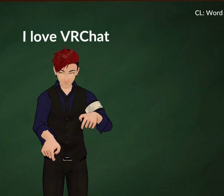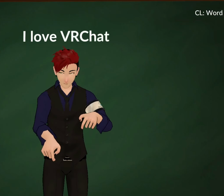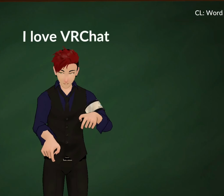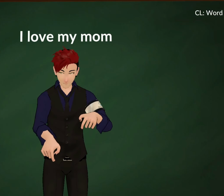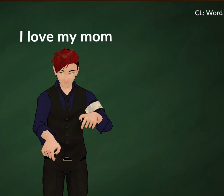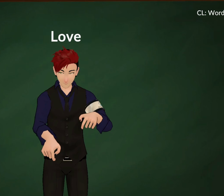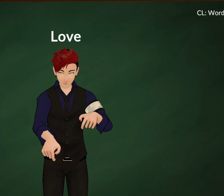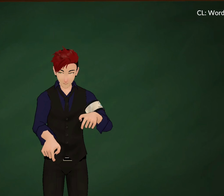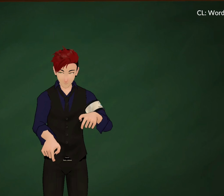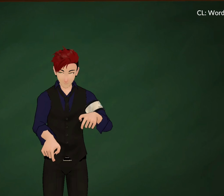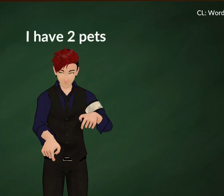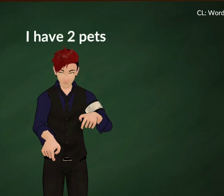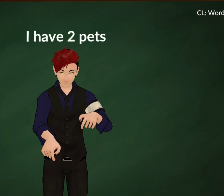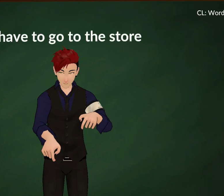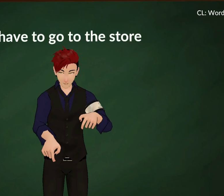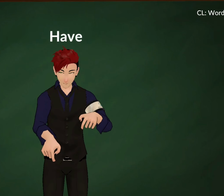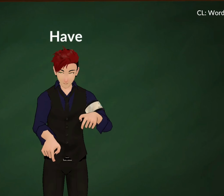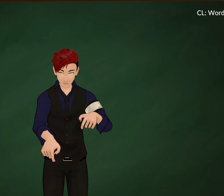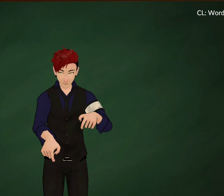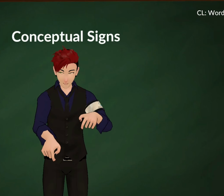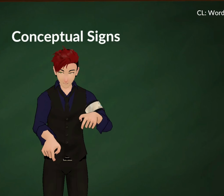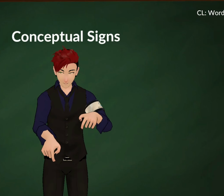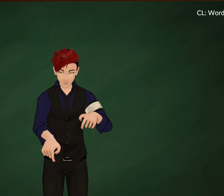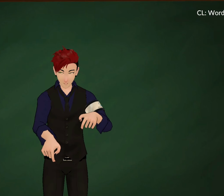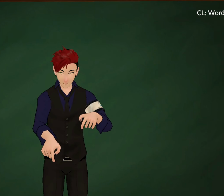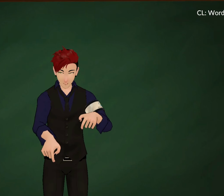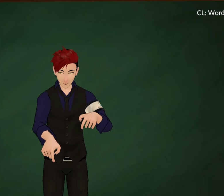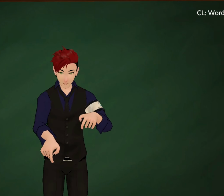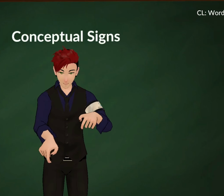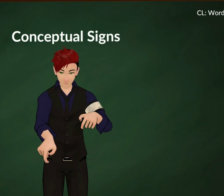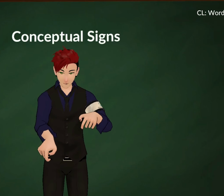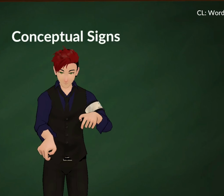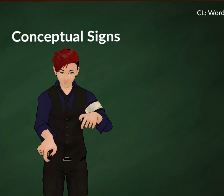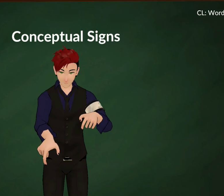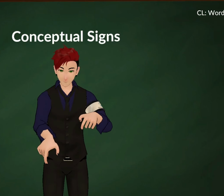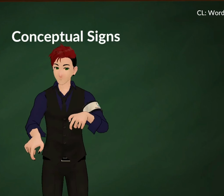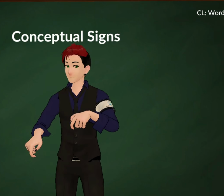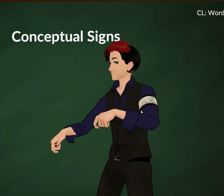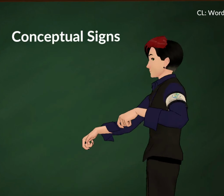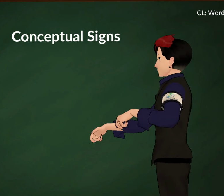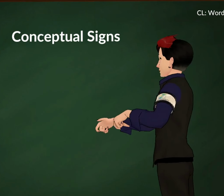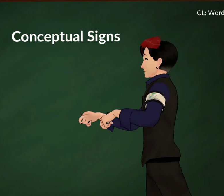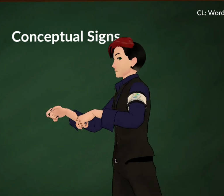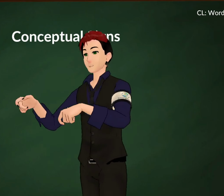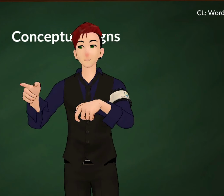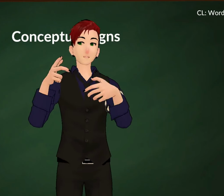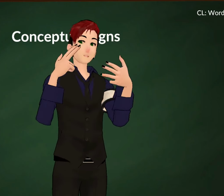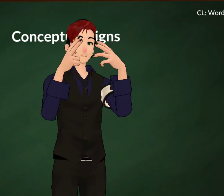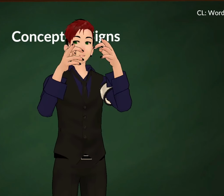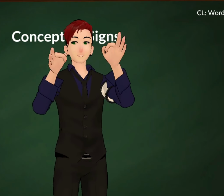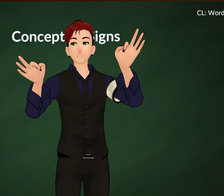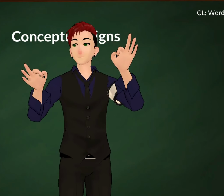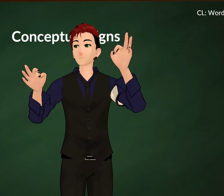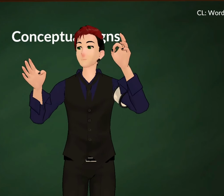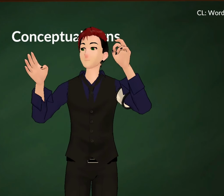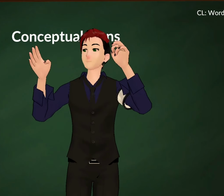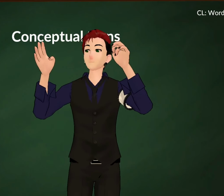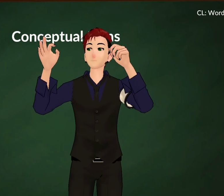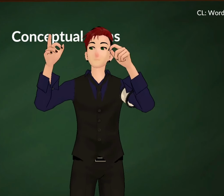Okay. So Nimsy asked me if I can show about how ASL is a visual language.